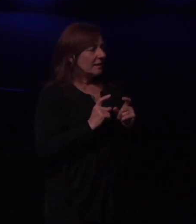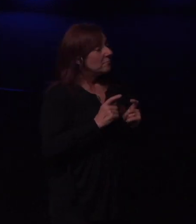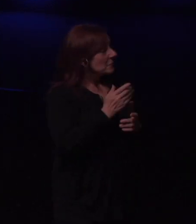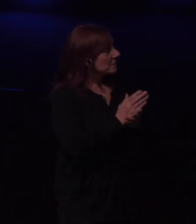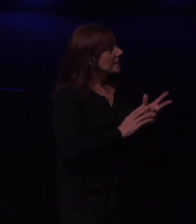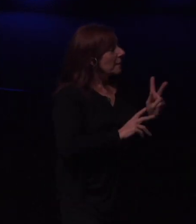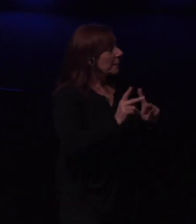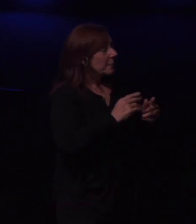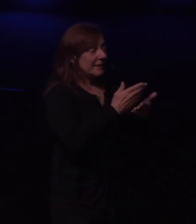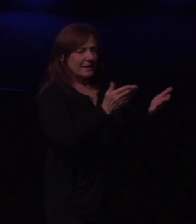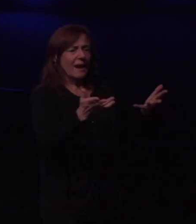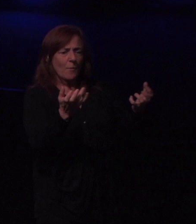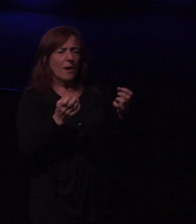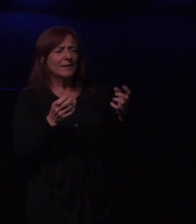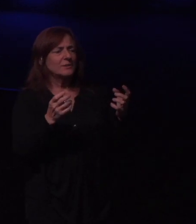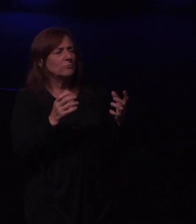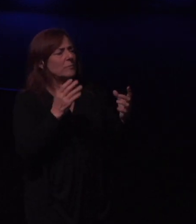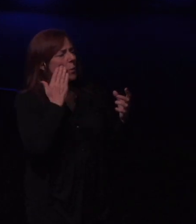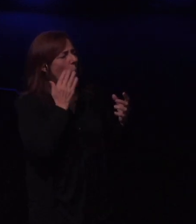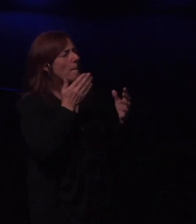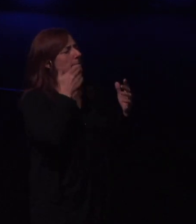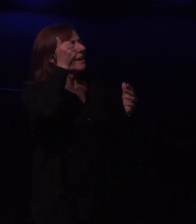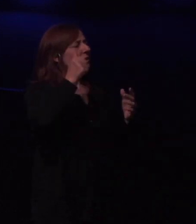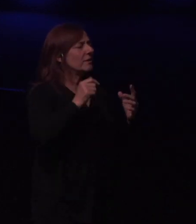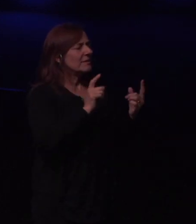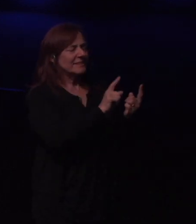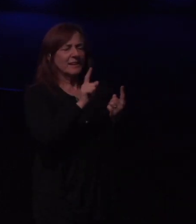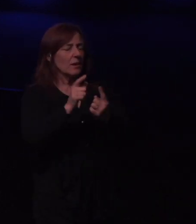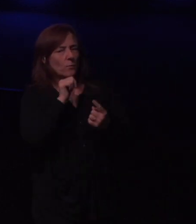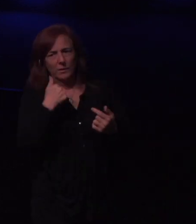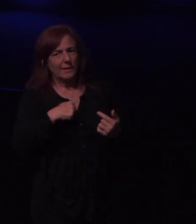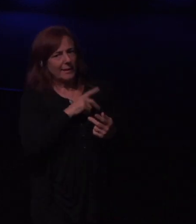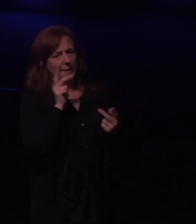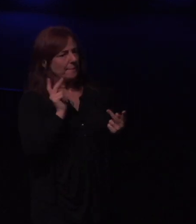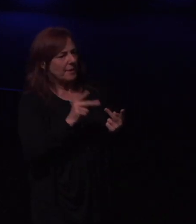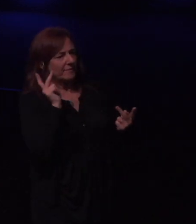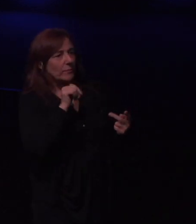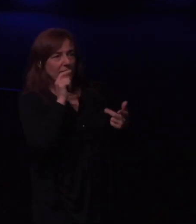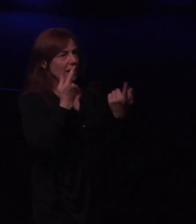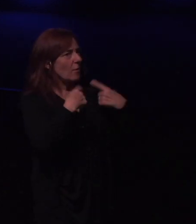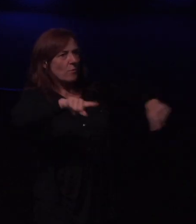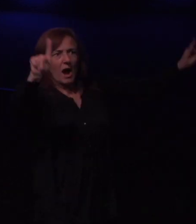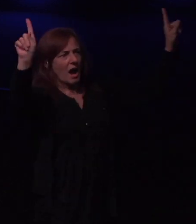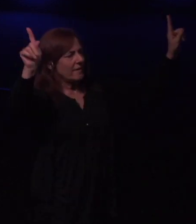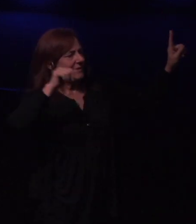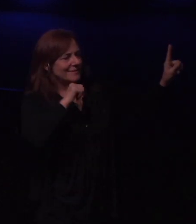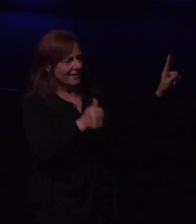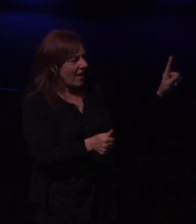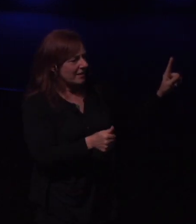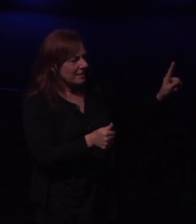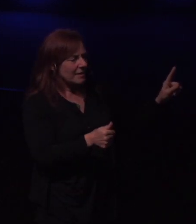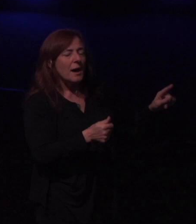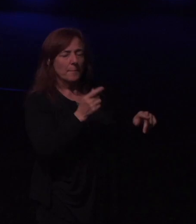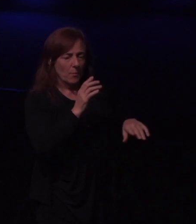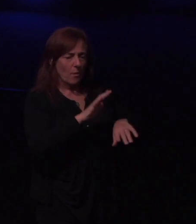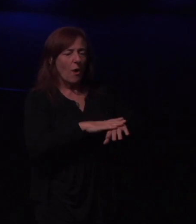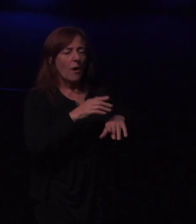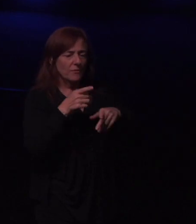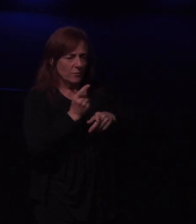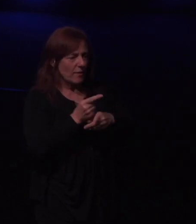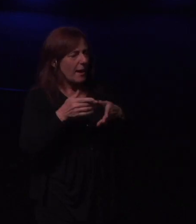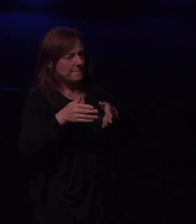some people in here that I want to get more connected with. It's not that we're perfect. It's not that we've arrived. But church, we're on the right